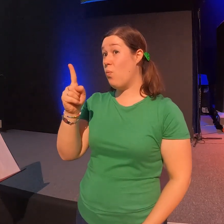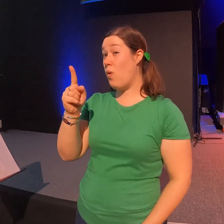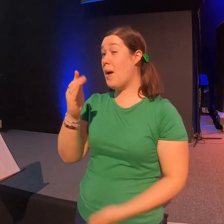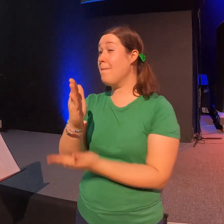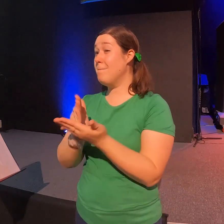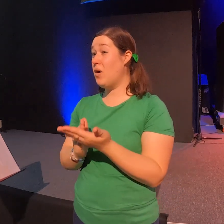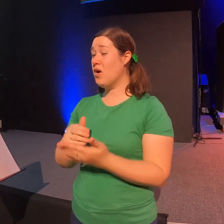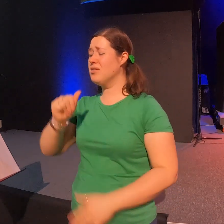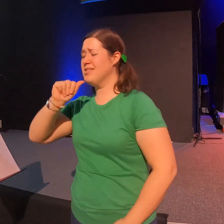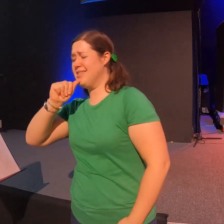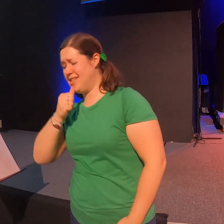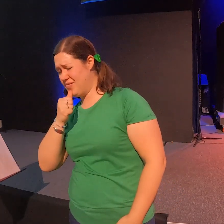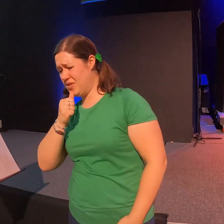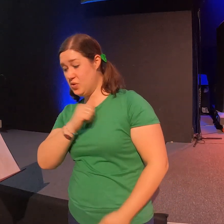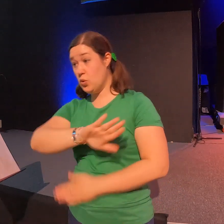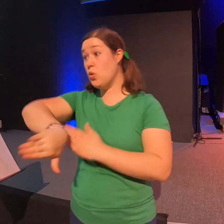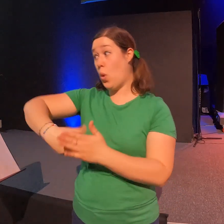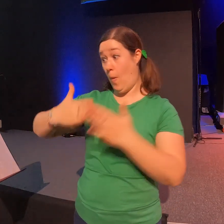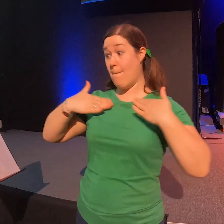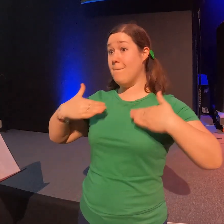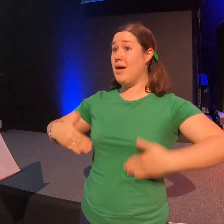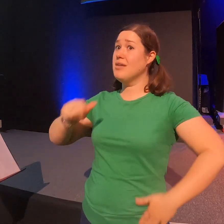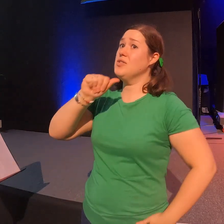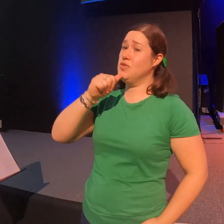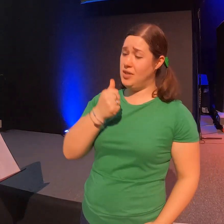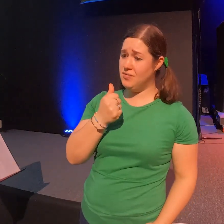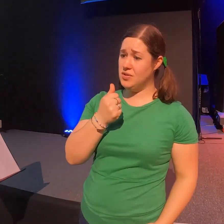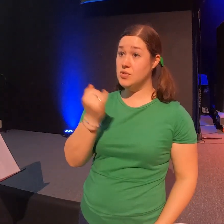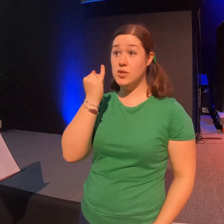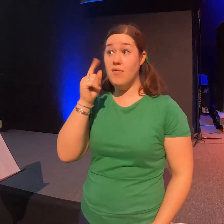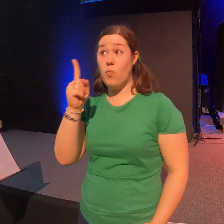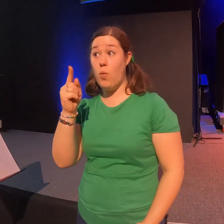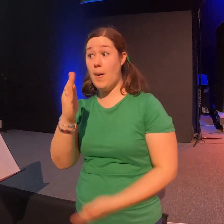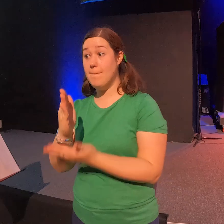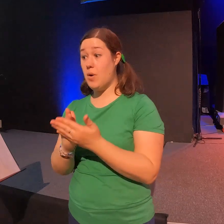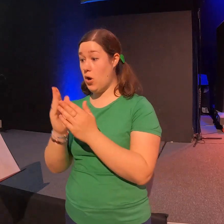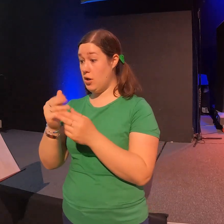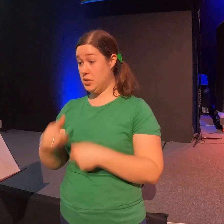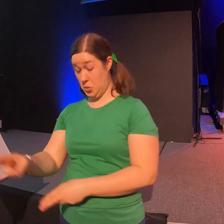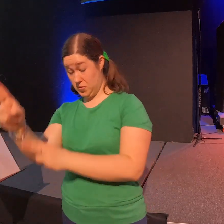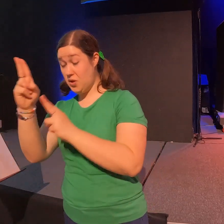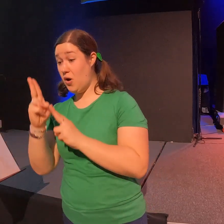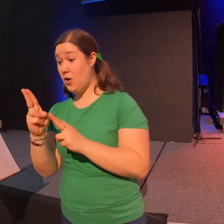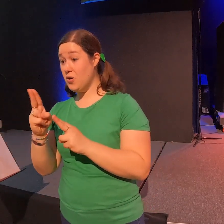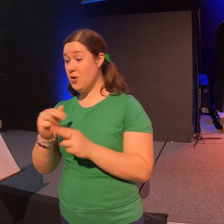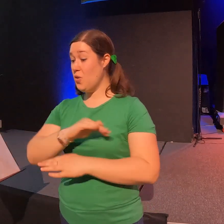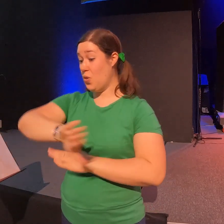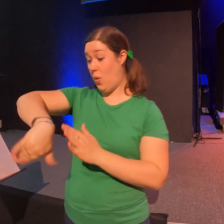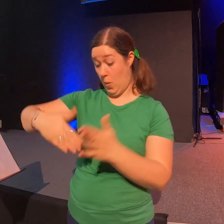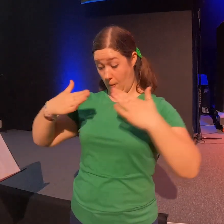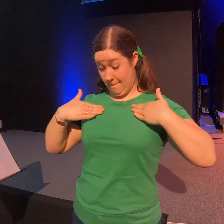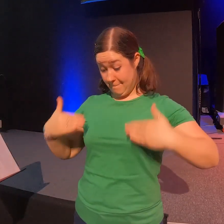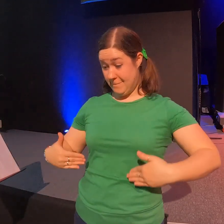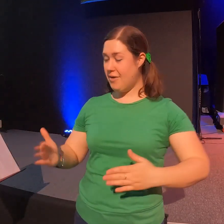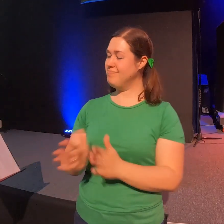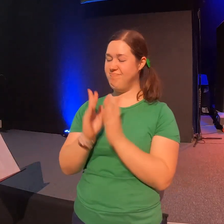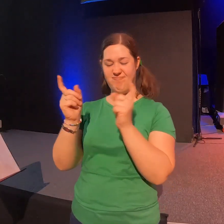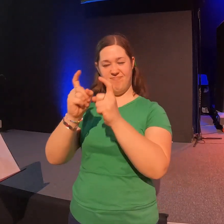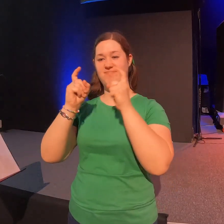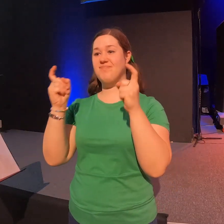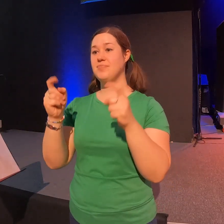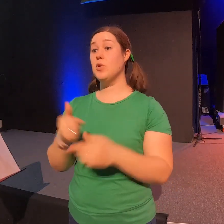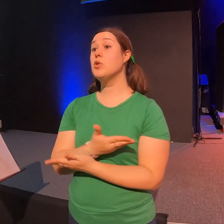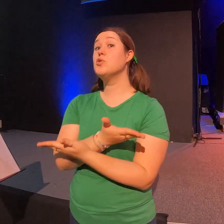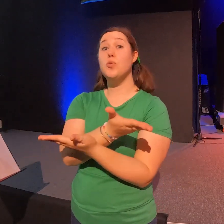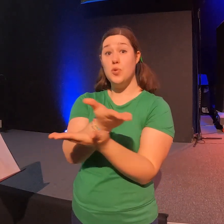honored, every part rejoices with it. Now, you are the body of Christ, and each one of you is a part of